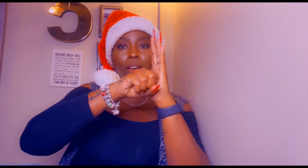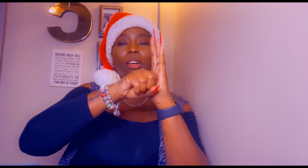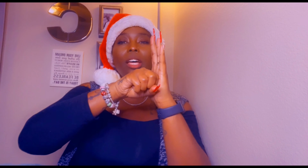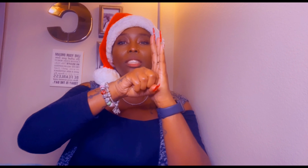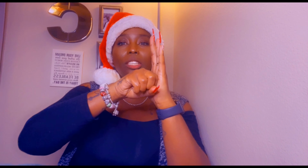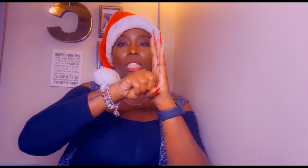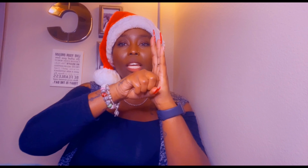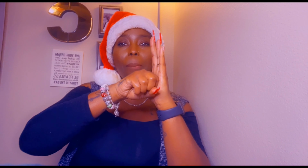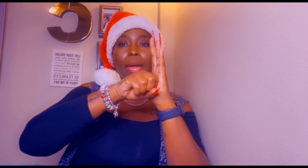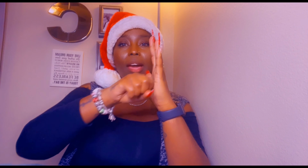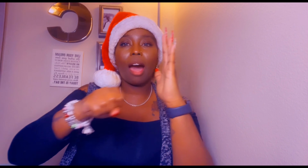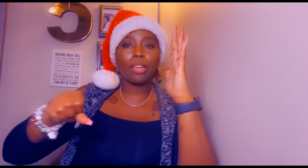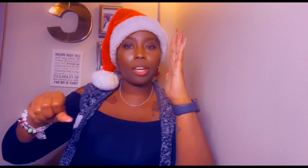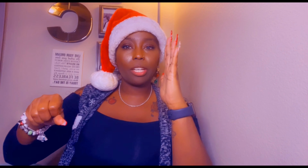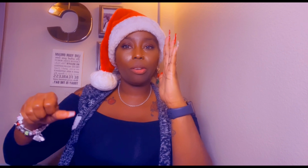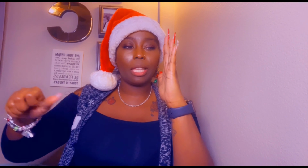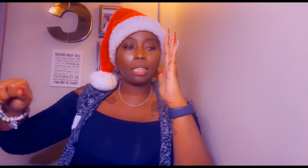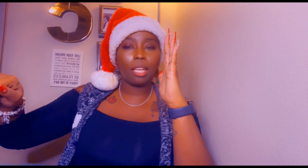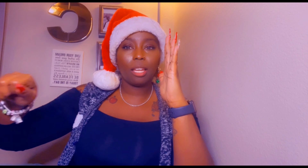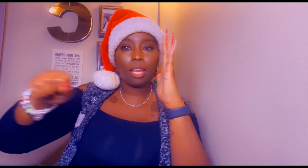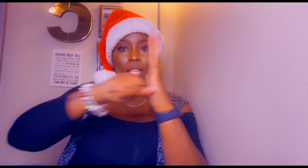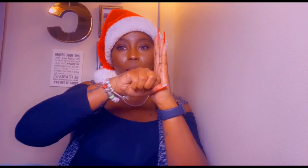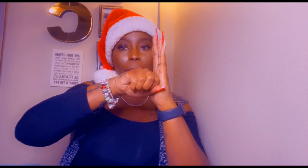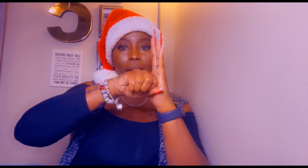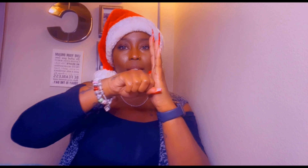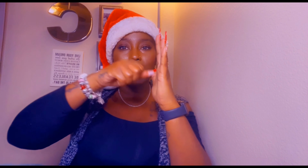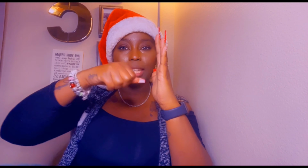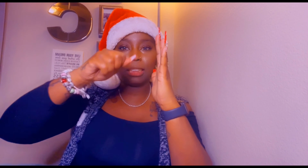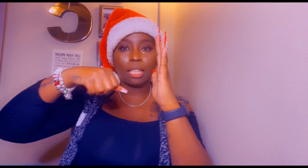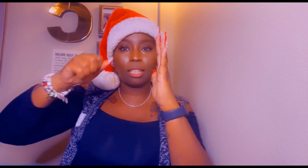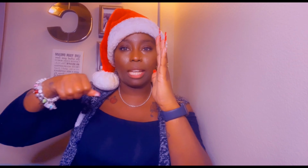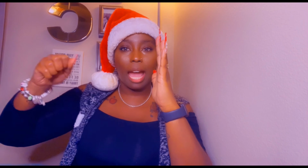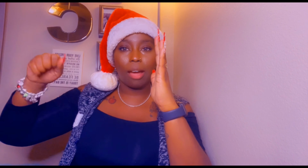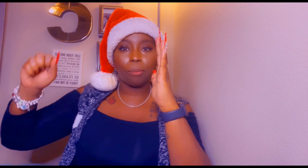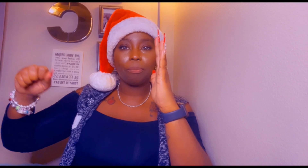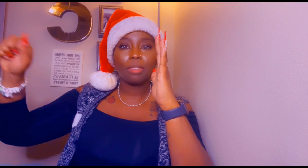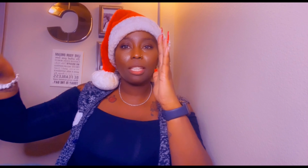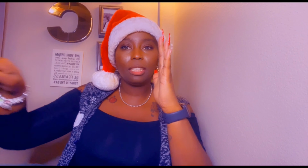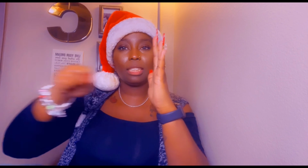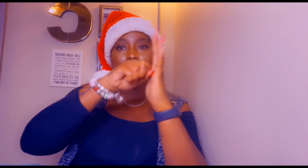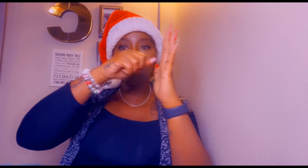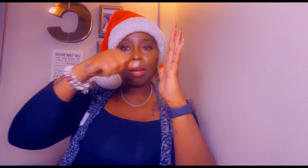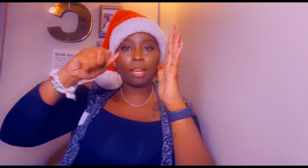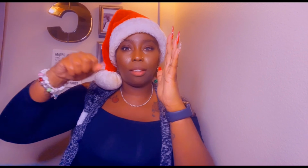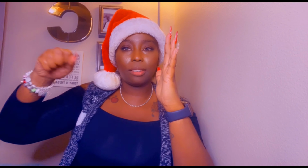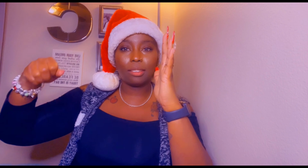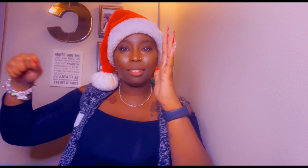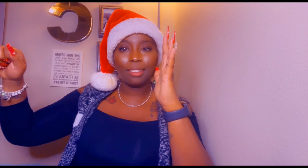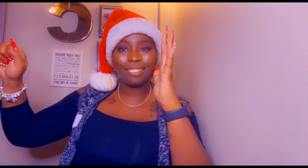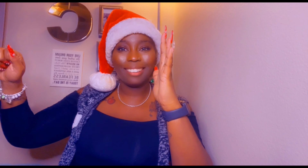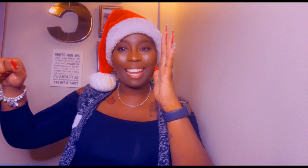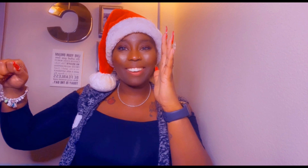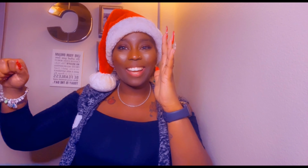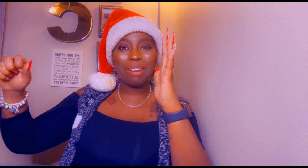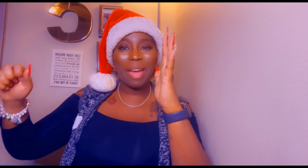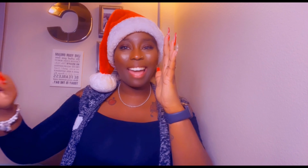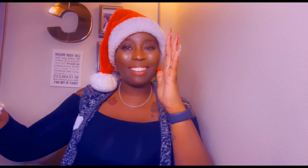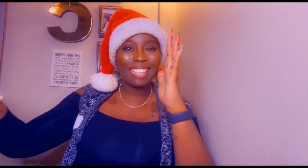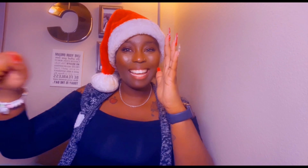Bell. So Jingle Bell, all you're going to do is hit the bell and jingle it out. Jingle bells. Like you're ringing the bells.